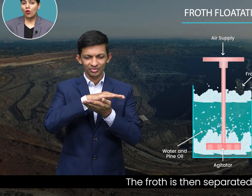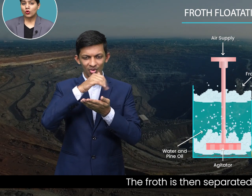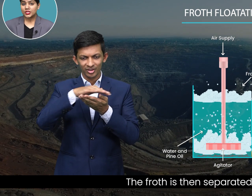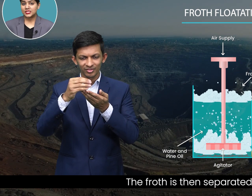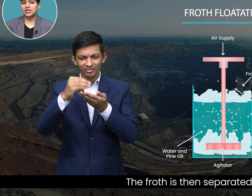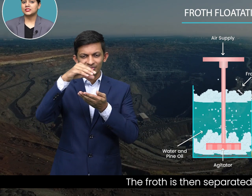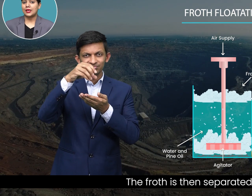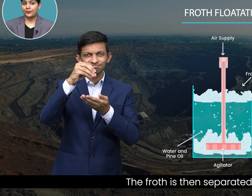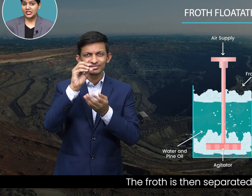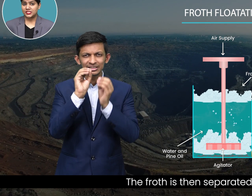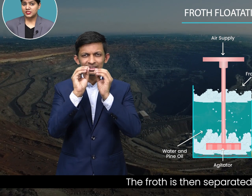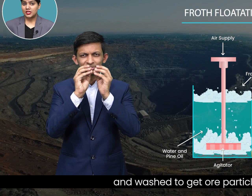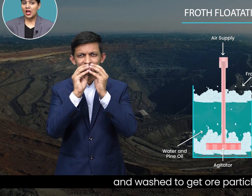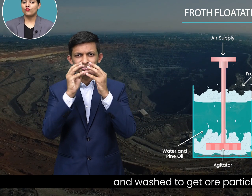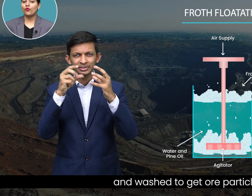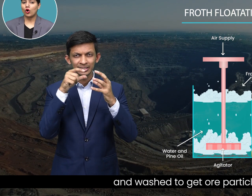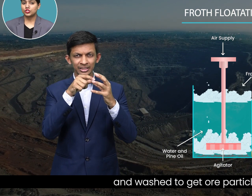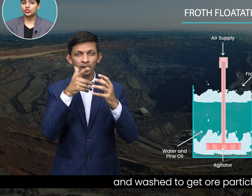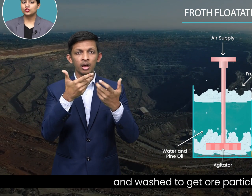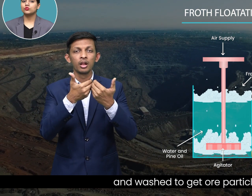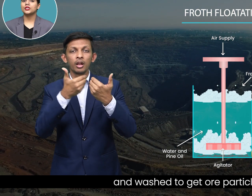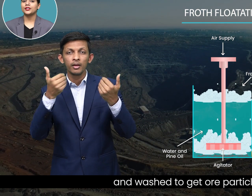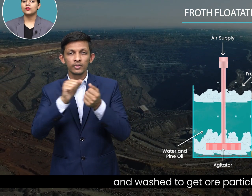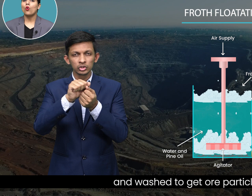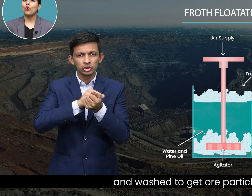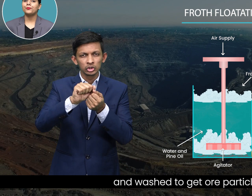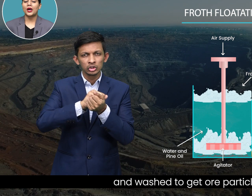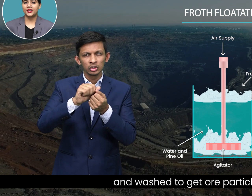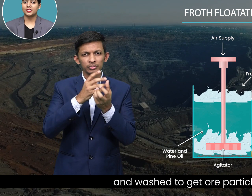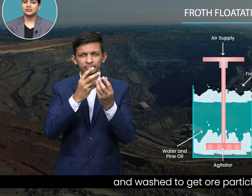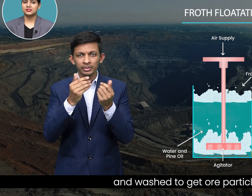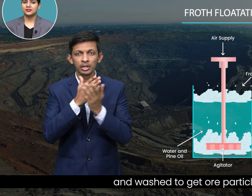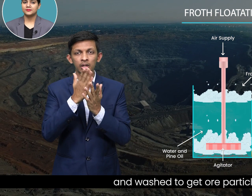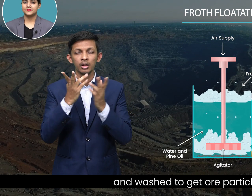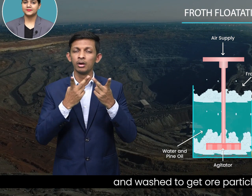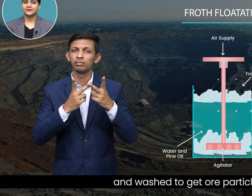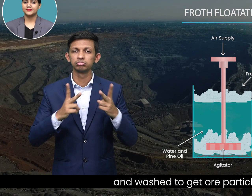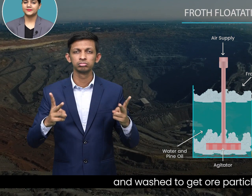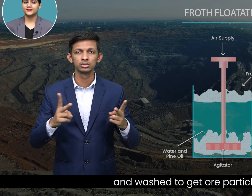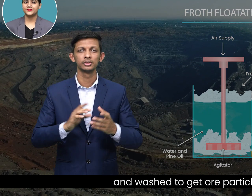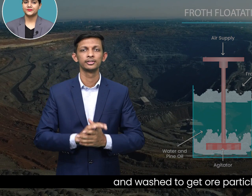The forth is then separated and washed to get ore particles.